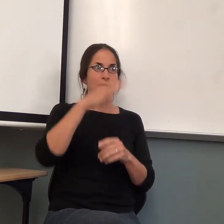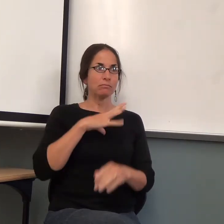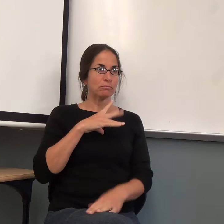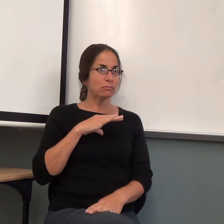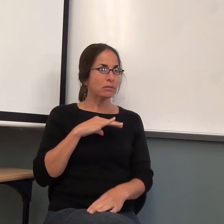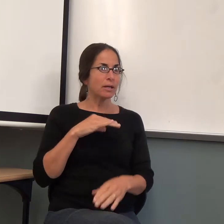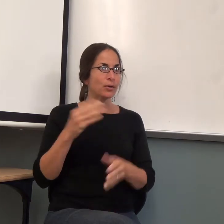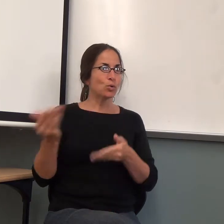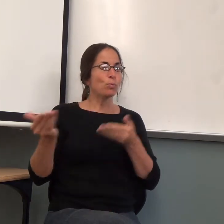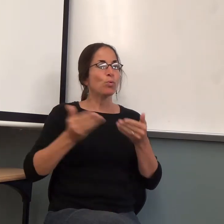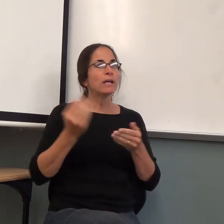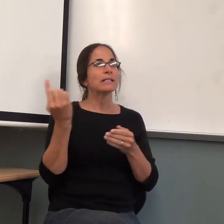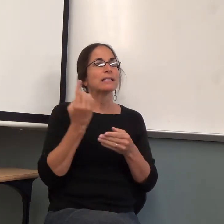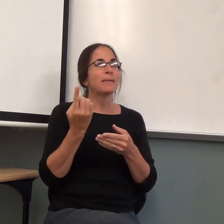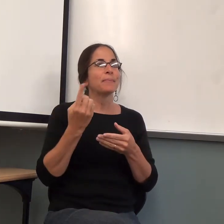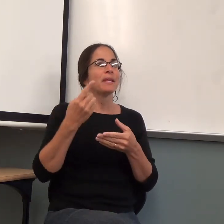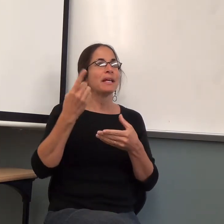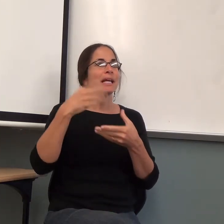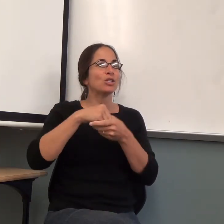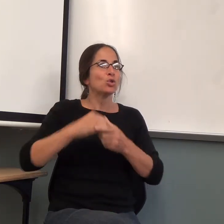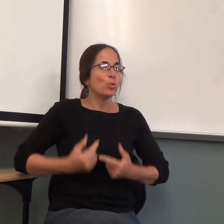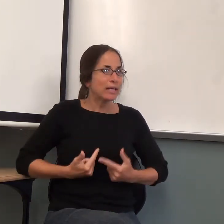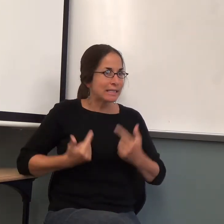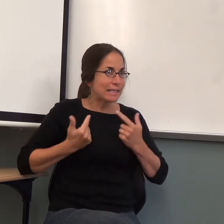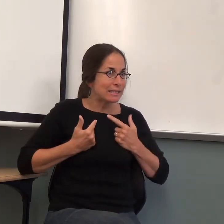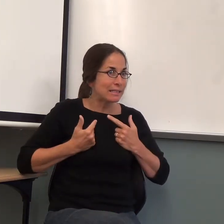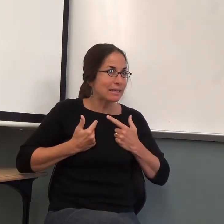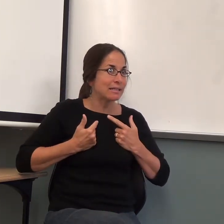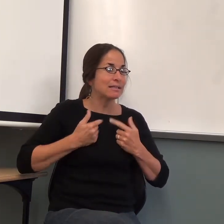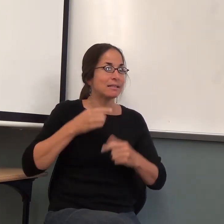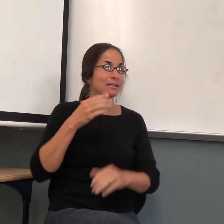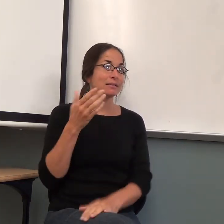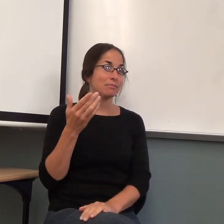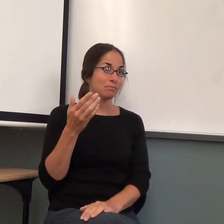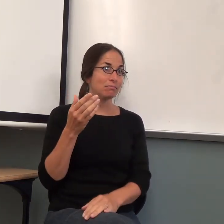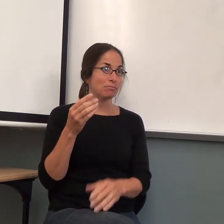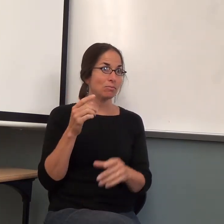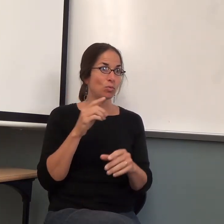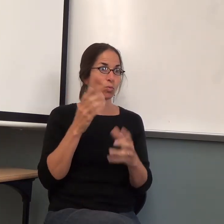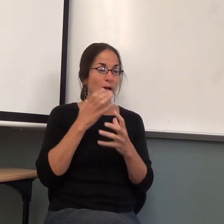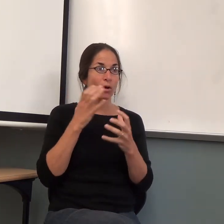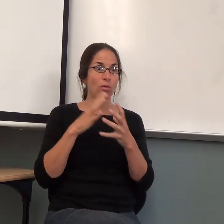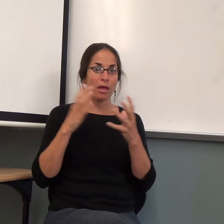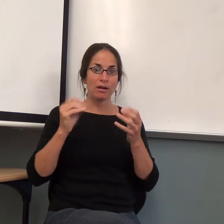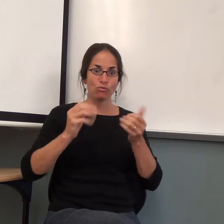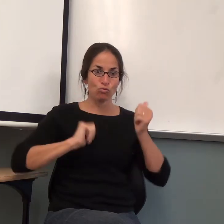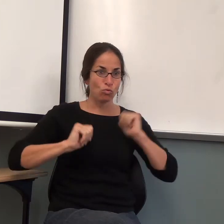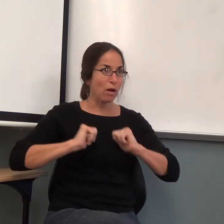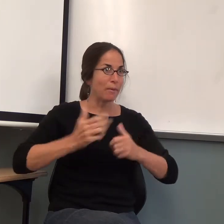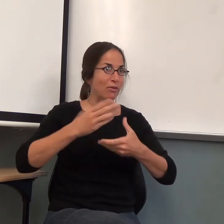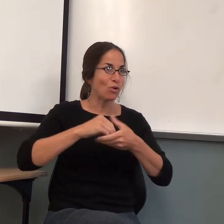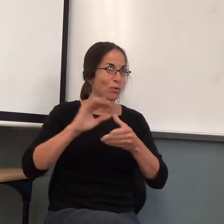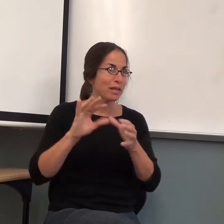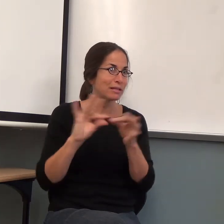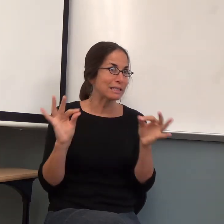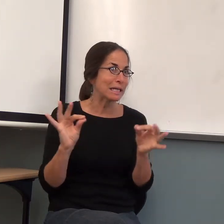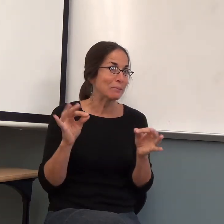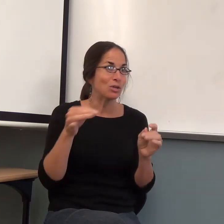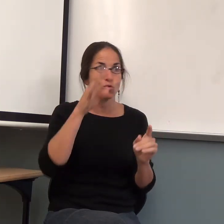bring something into existence. I mean, that's a pretty dramatic statement, isn't it? To create something? Yeah. I